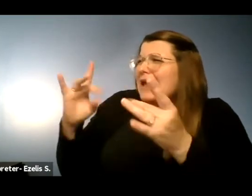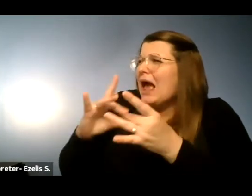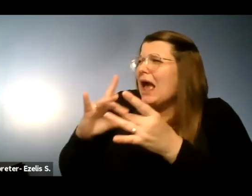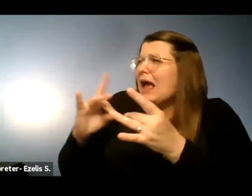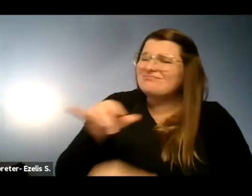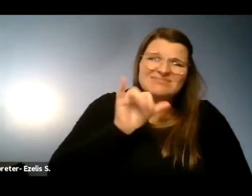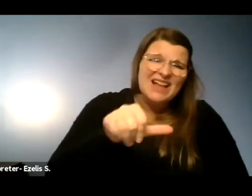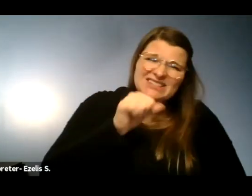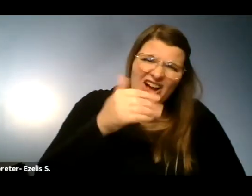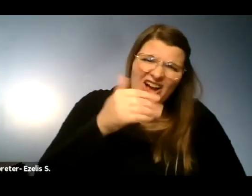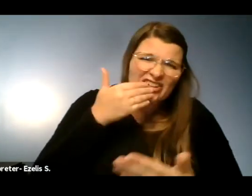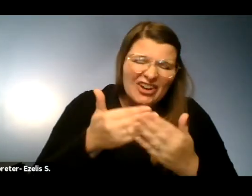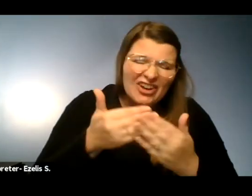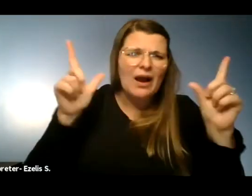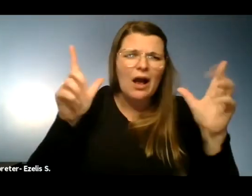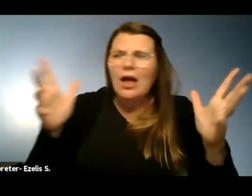day.